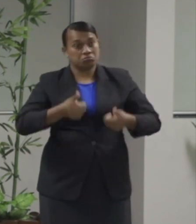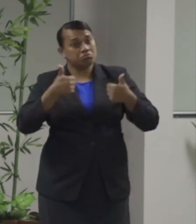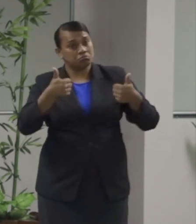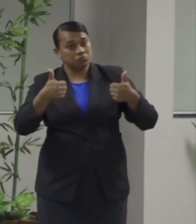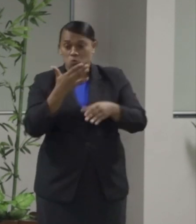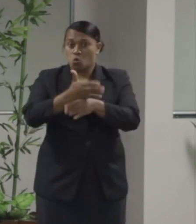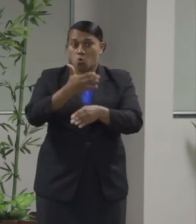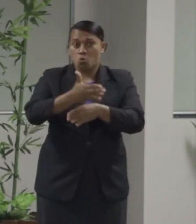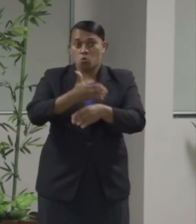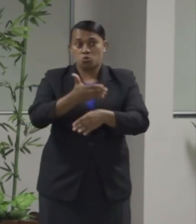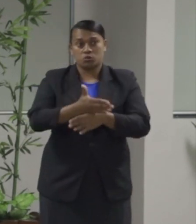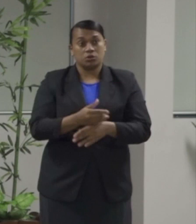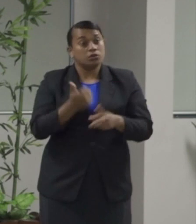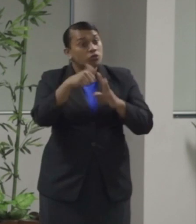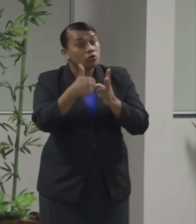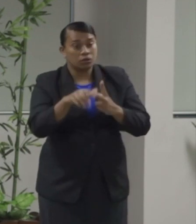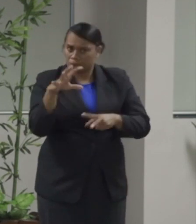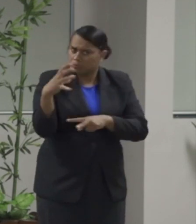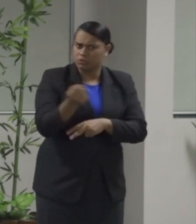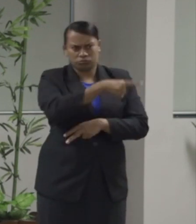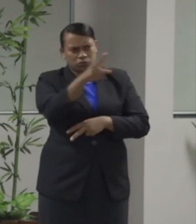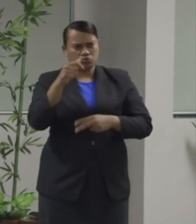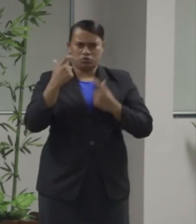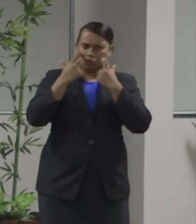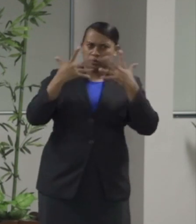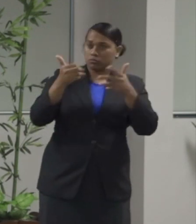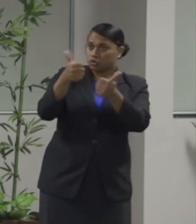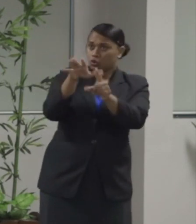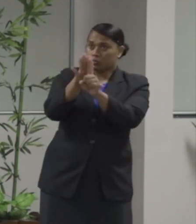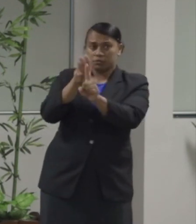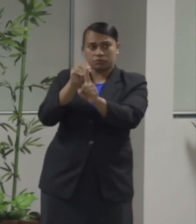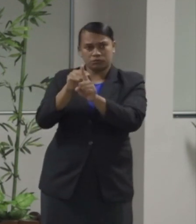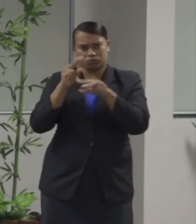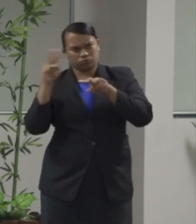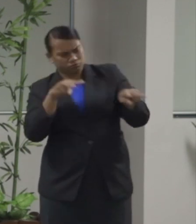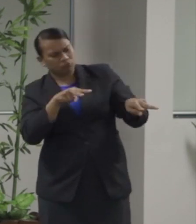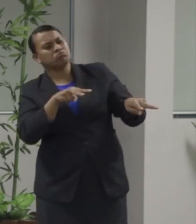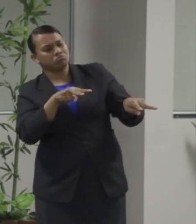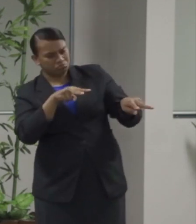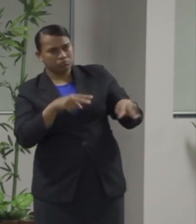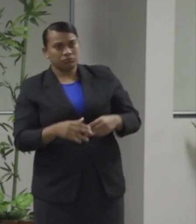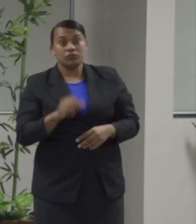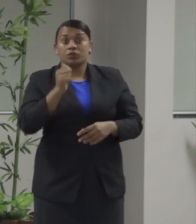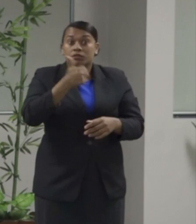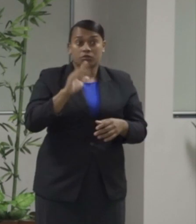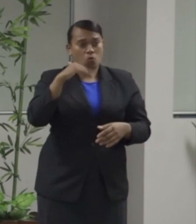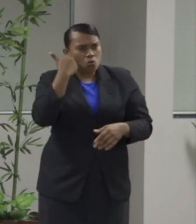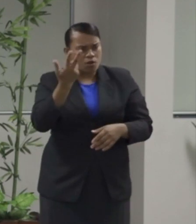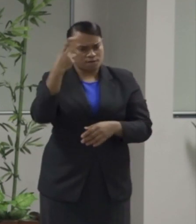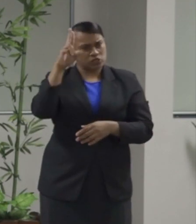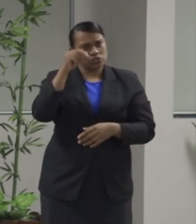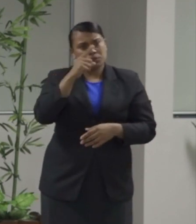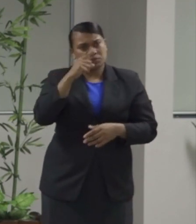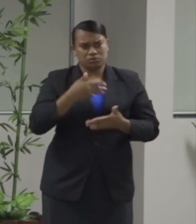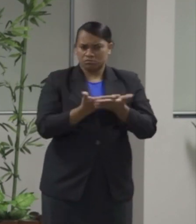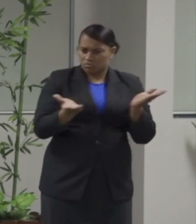fellow citizens to follow your lead. Over and over, Fijians have heard me talk about the essential steps